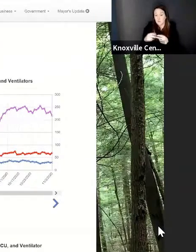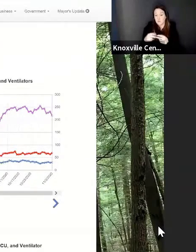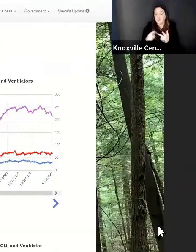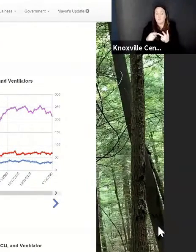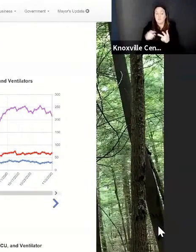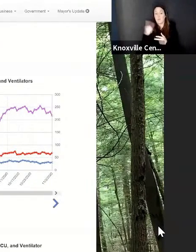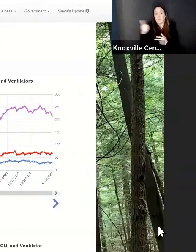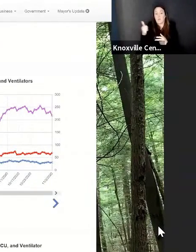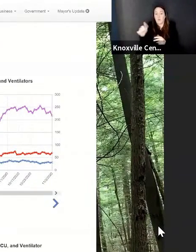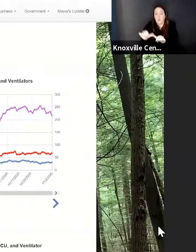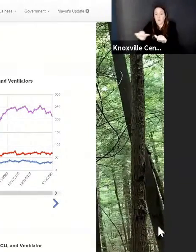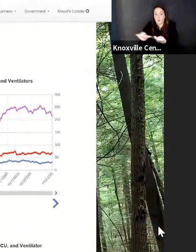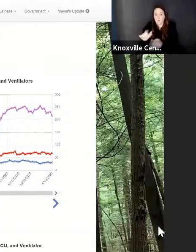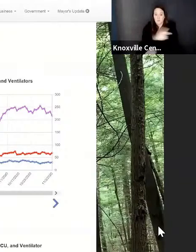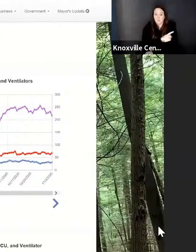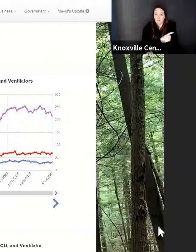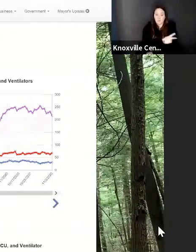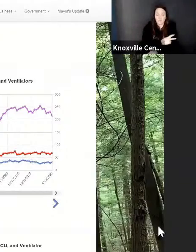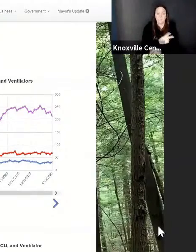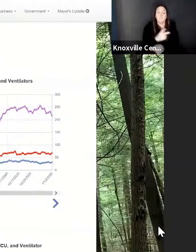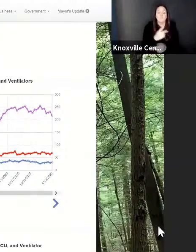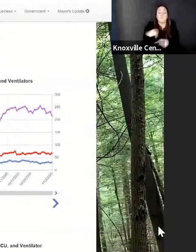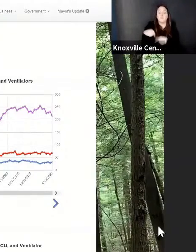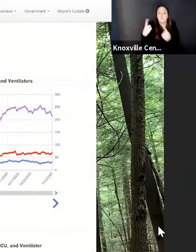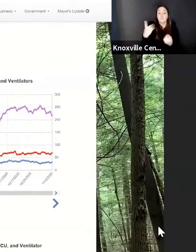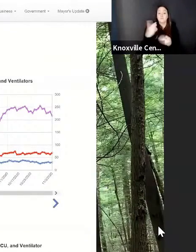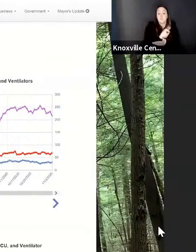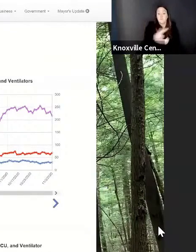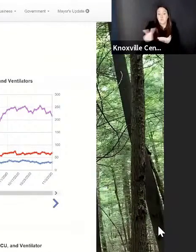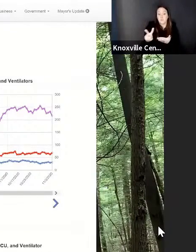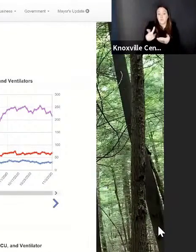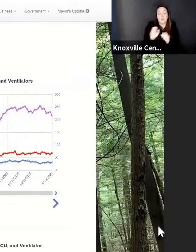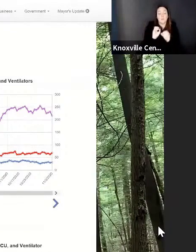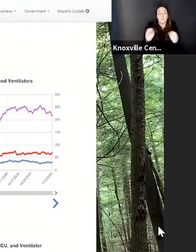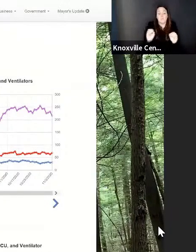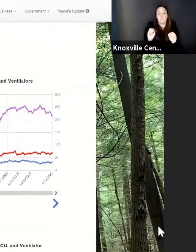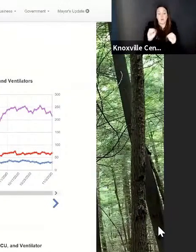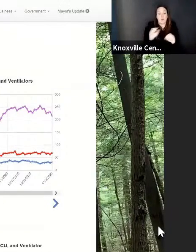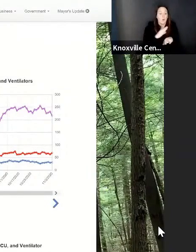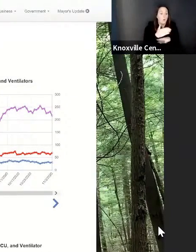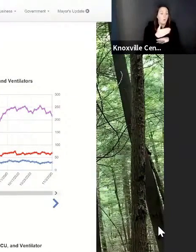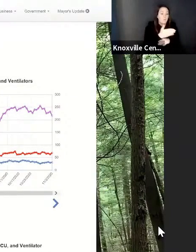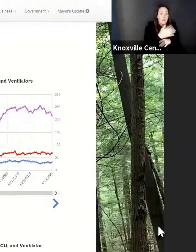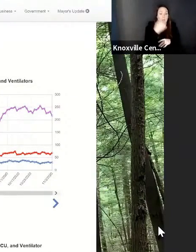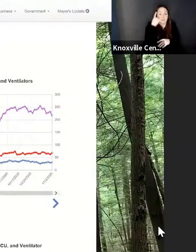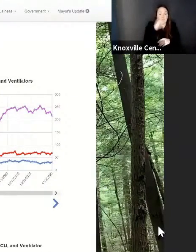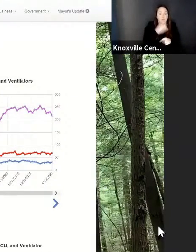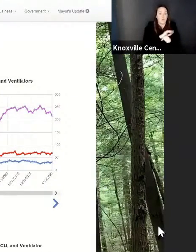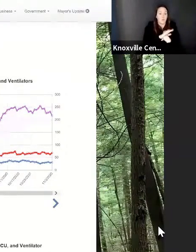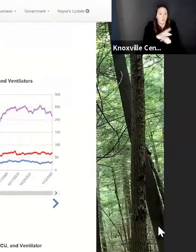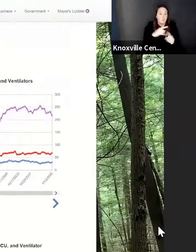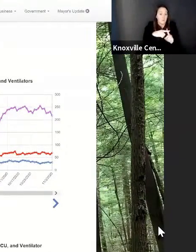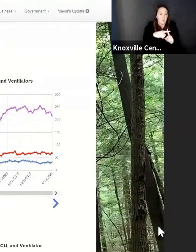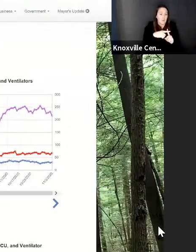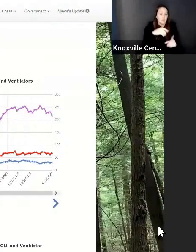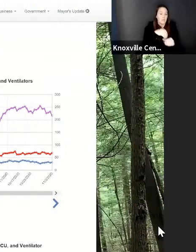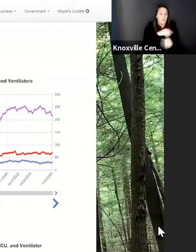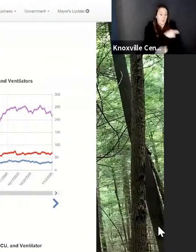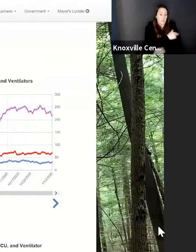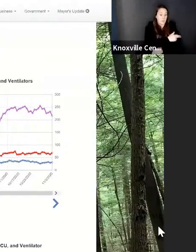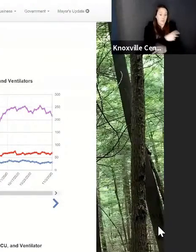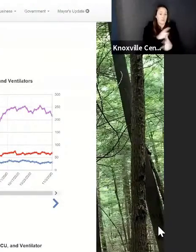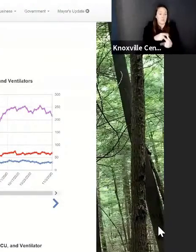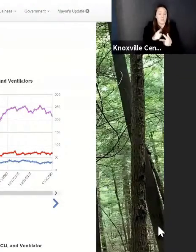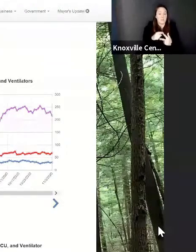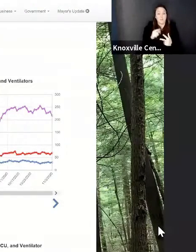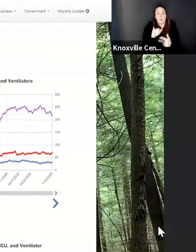other jurisdictions. During the past 14 days, there were no flags detected for COVID positive inpatients, ICU patients,